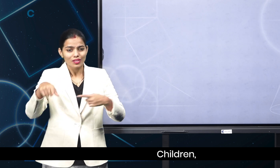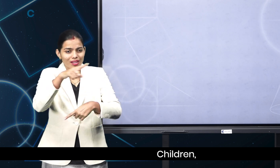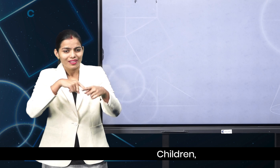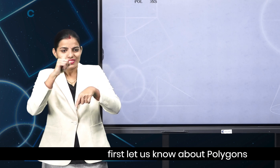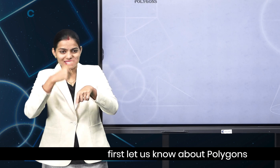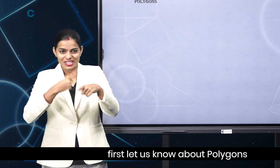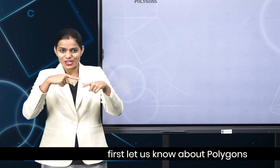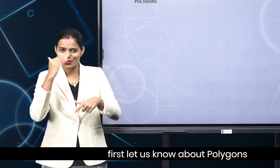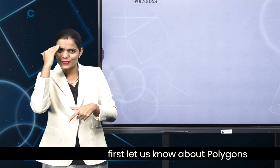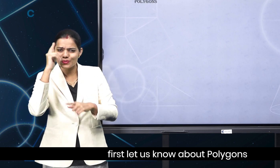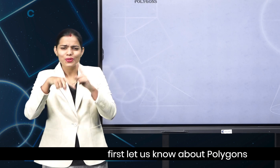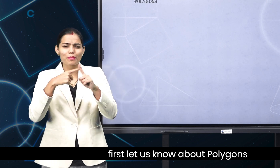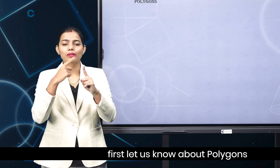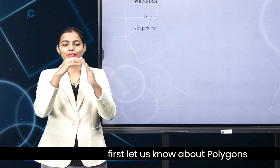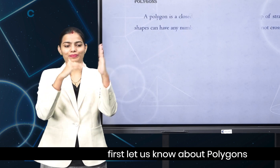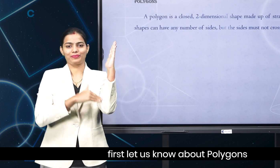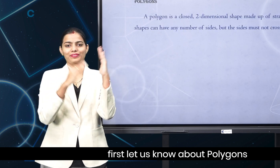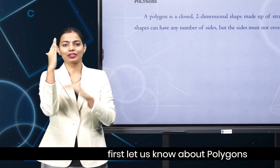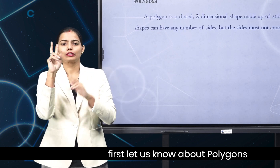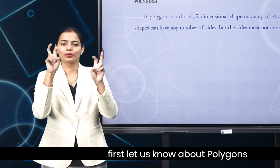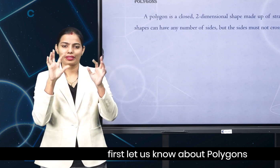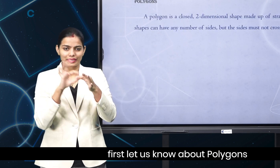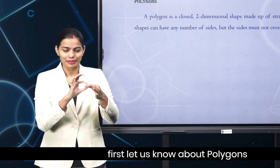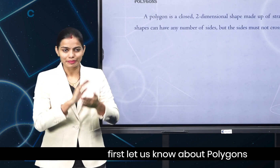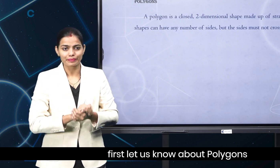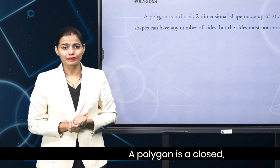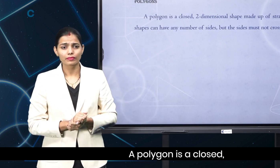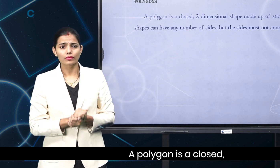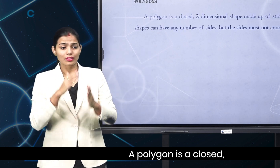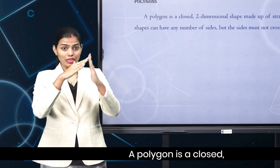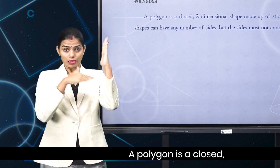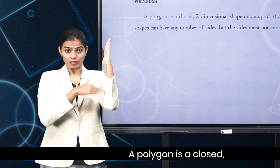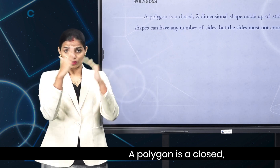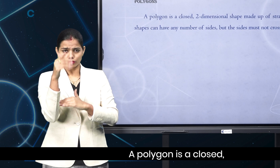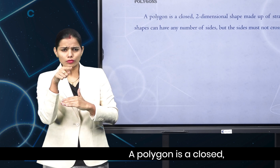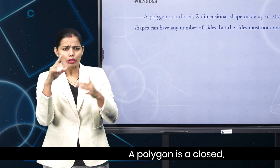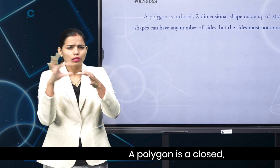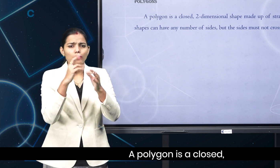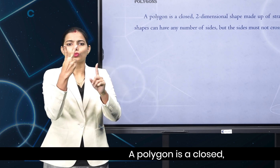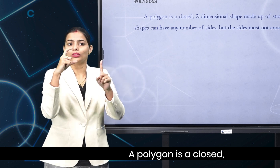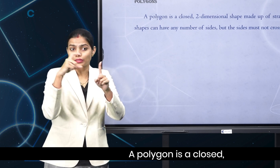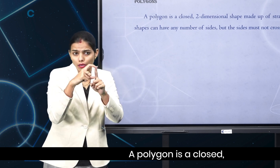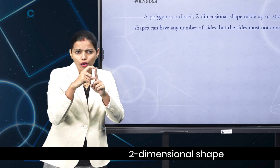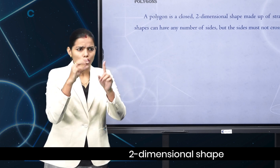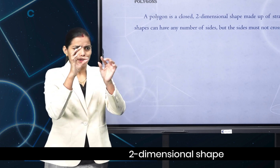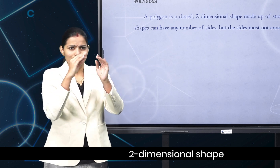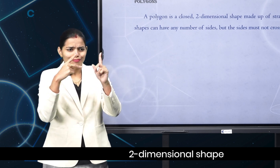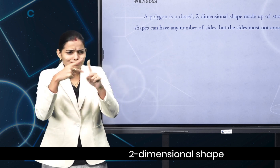Children, first let us know about polygons. A polygon is a closed, two-dimensional